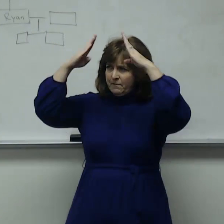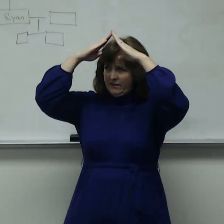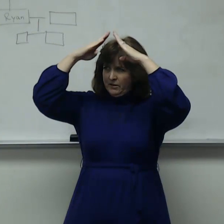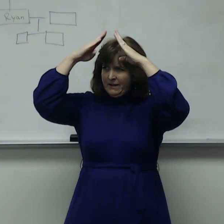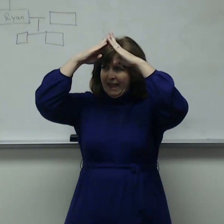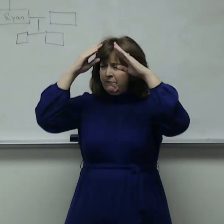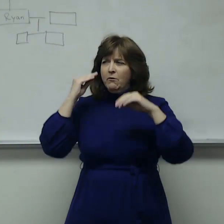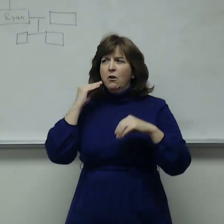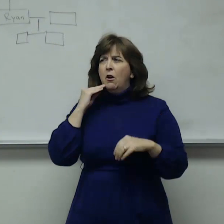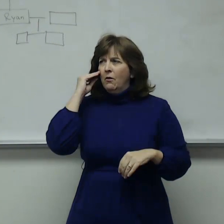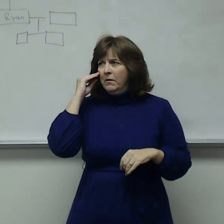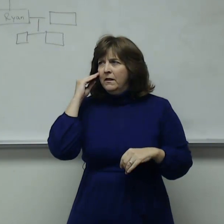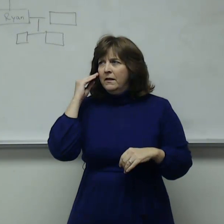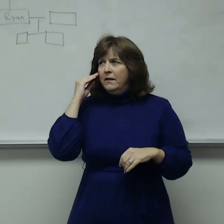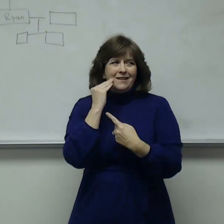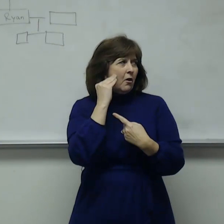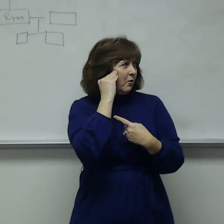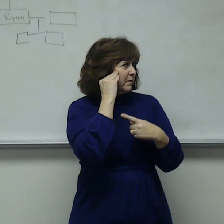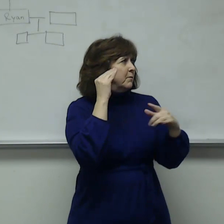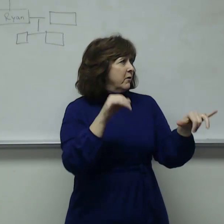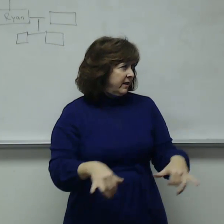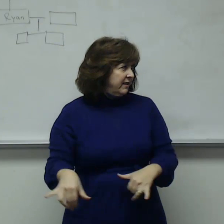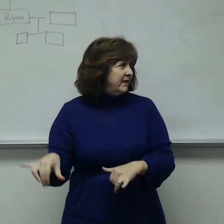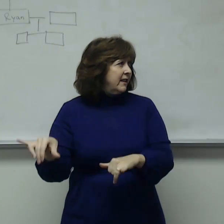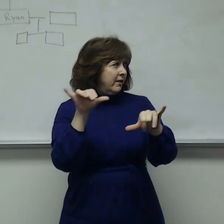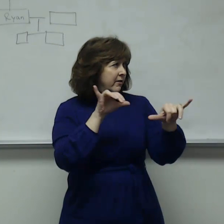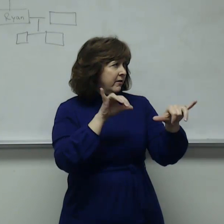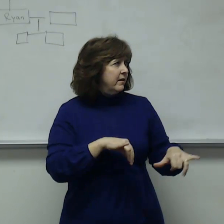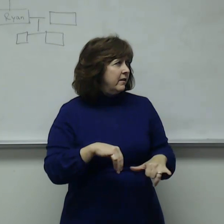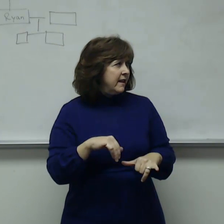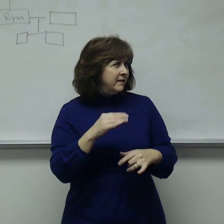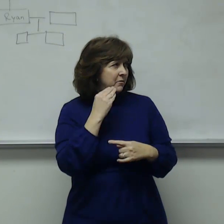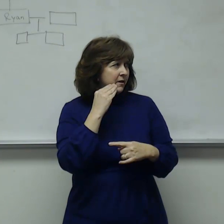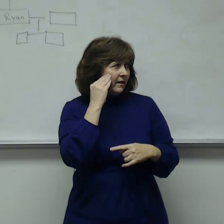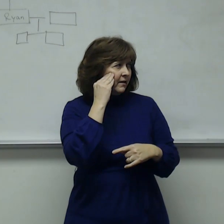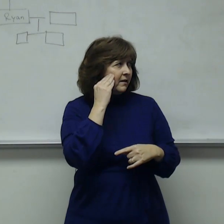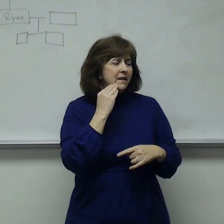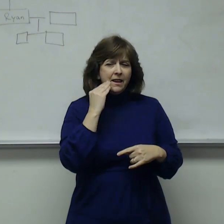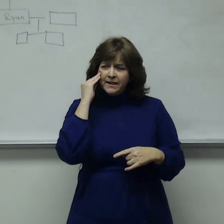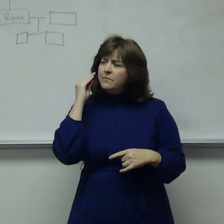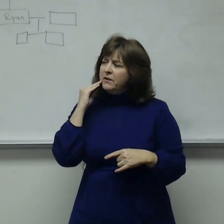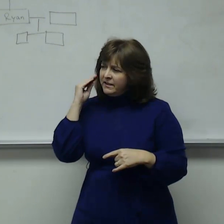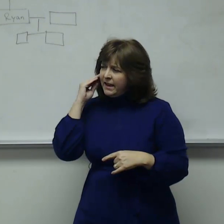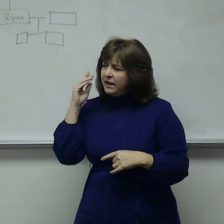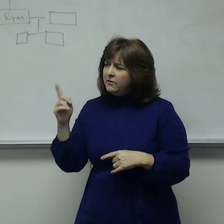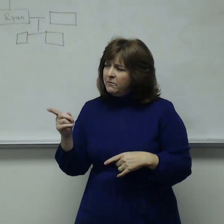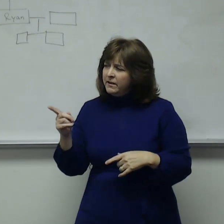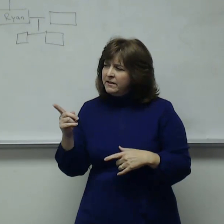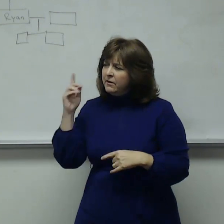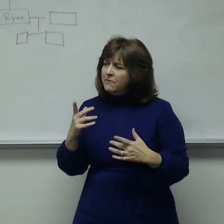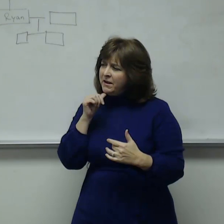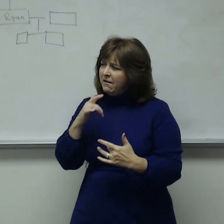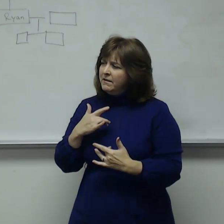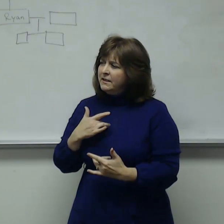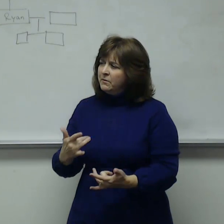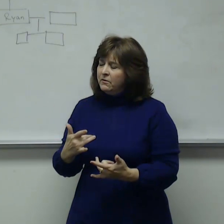to do that for home. Home's pretty standard. That's a pretty that's a pretty standard one. So that would be non-typical.